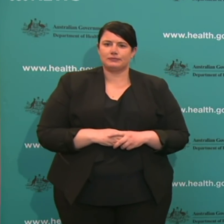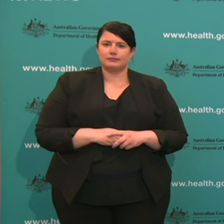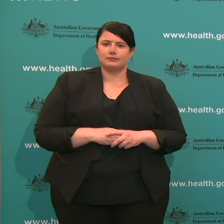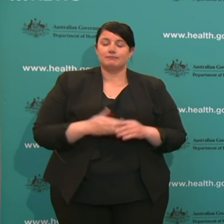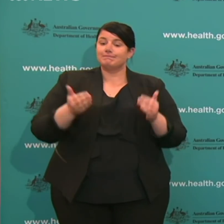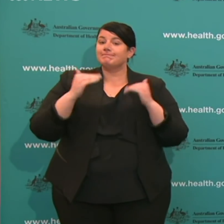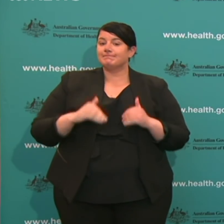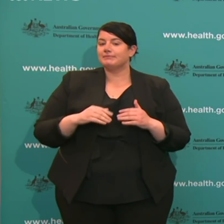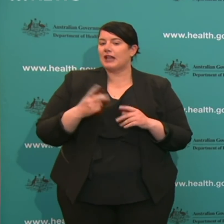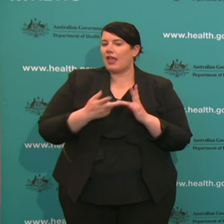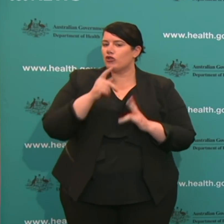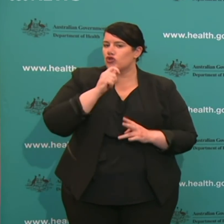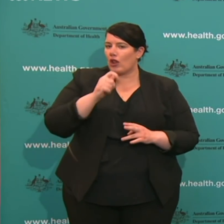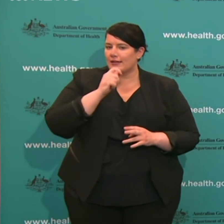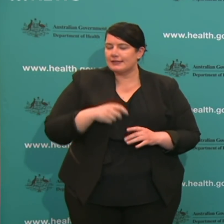McCauley.